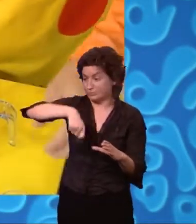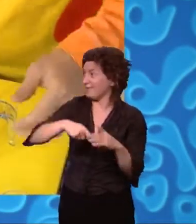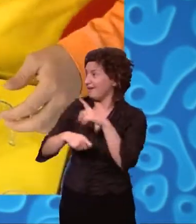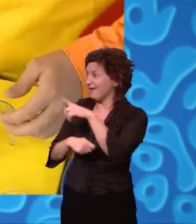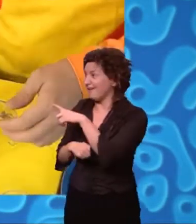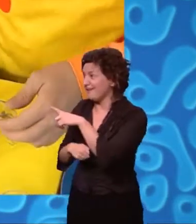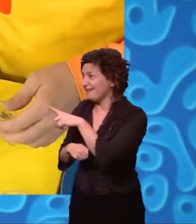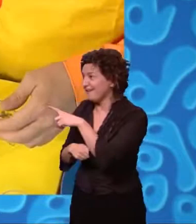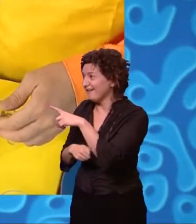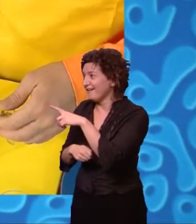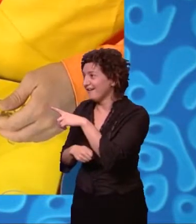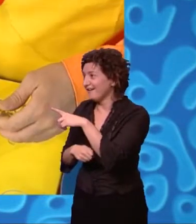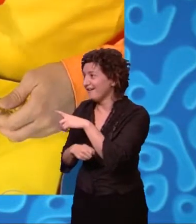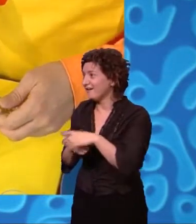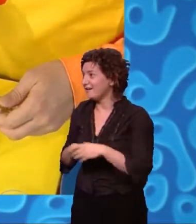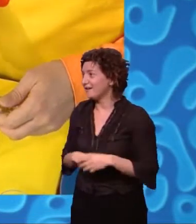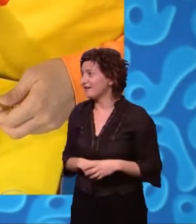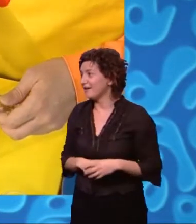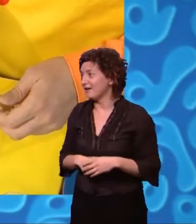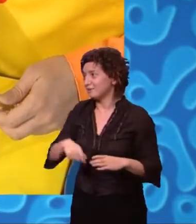And then whisk it all up with a fork.